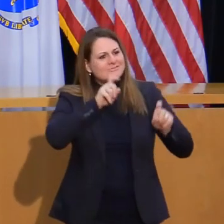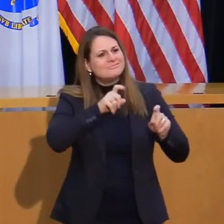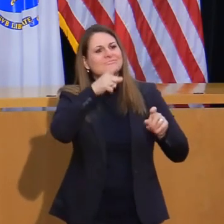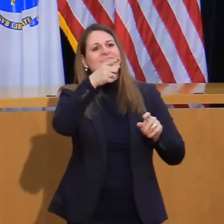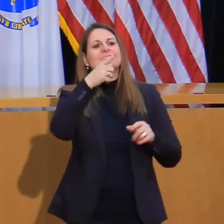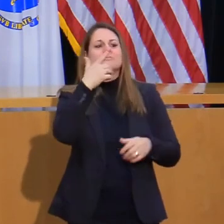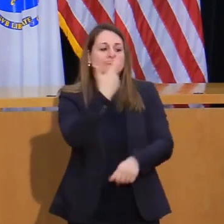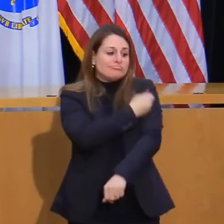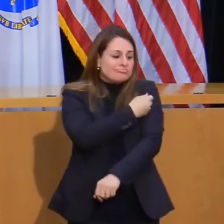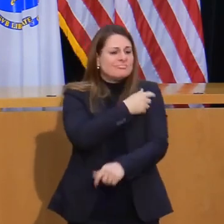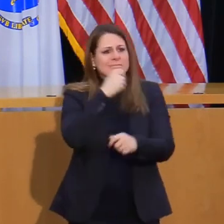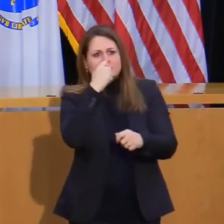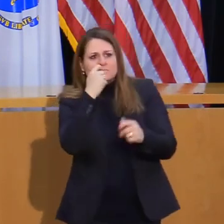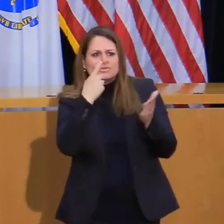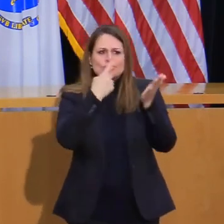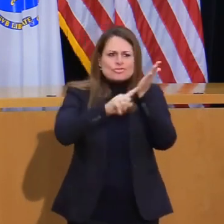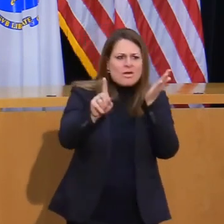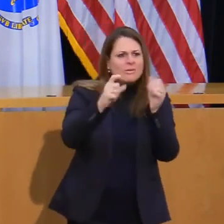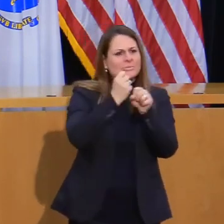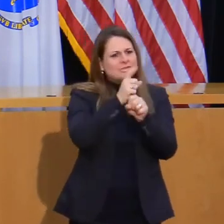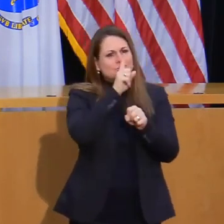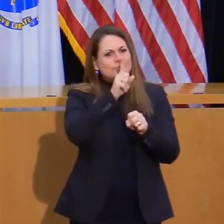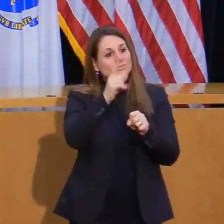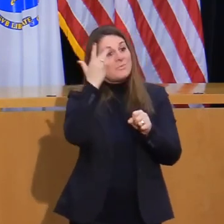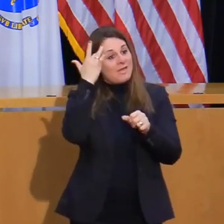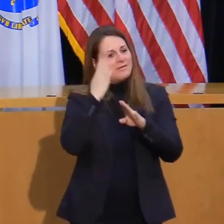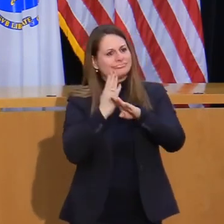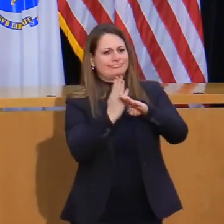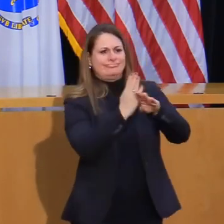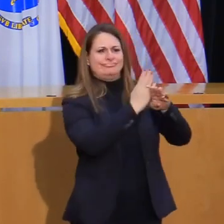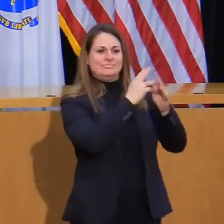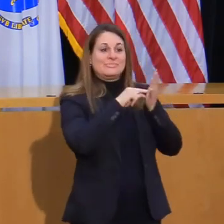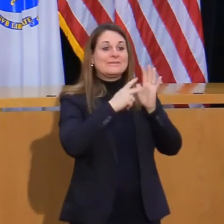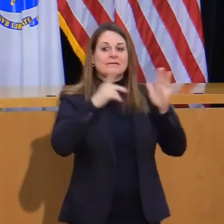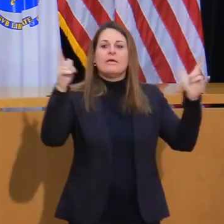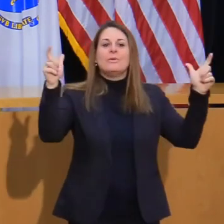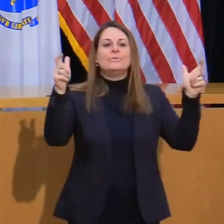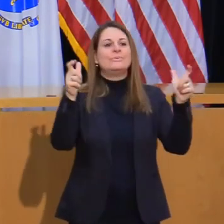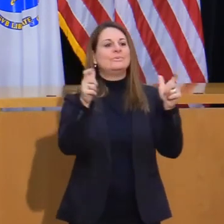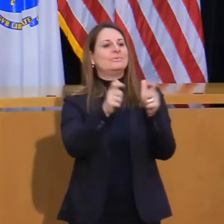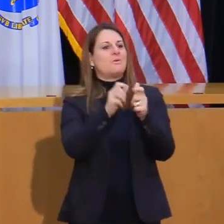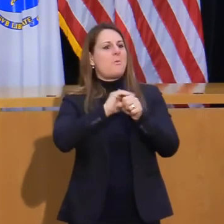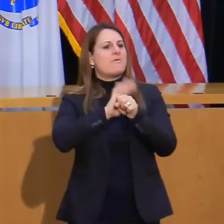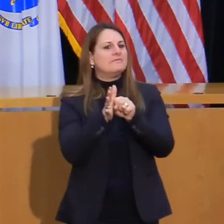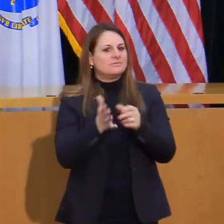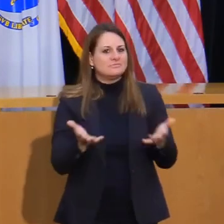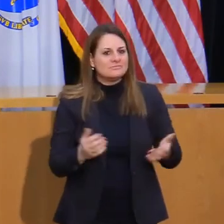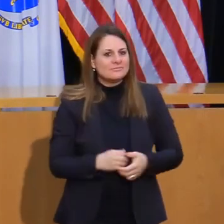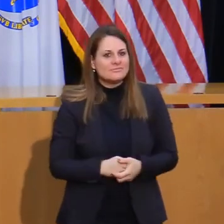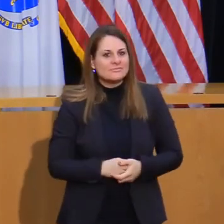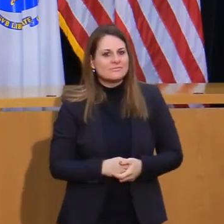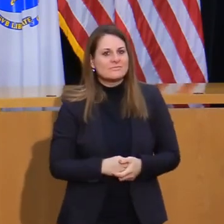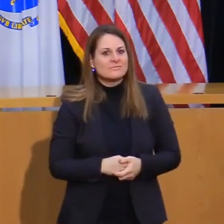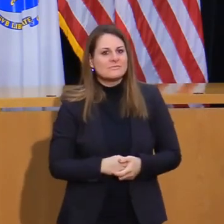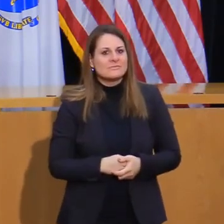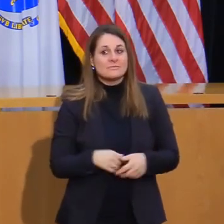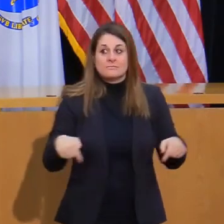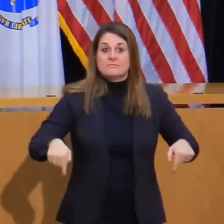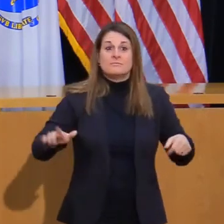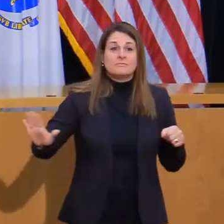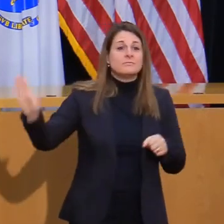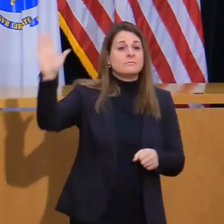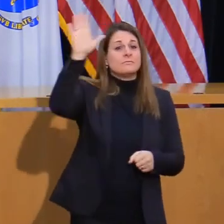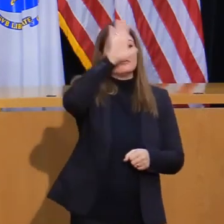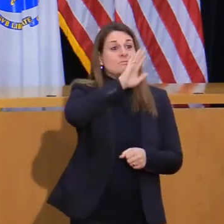has been very effective. We continue to be one of the largest testers per capita in the country, and we have